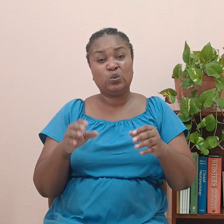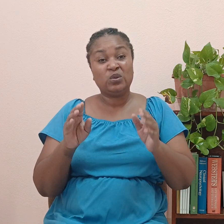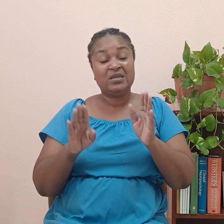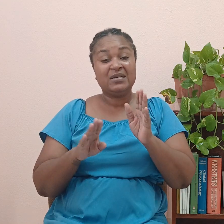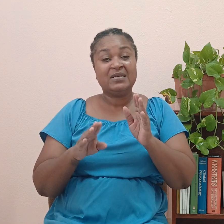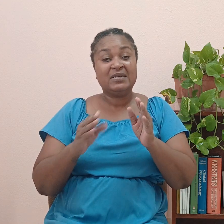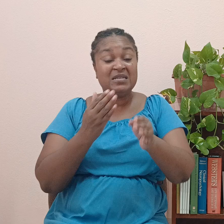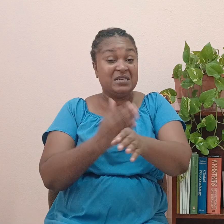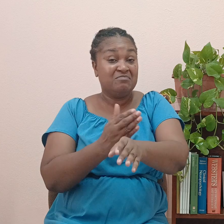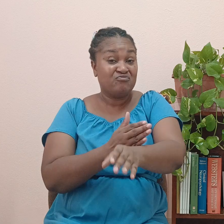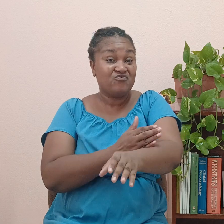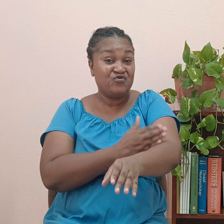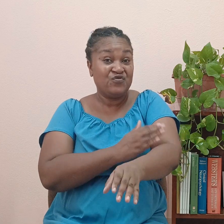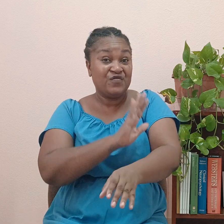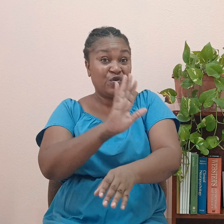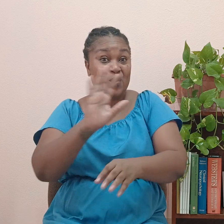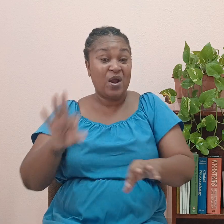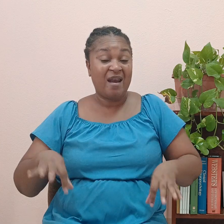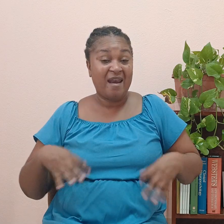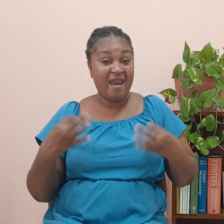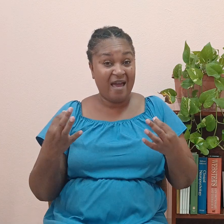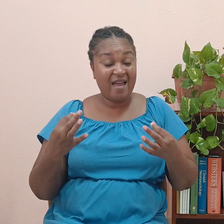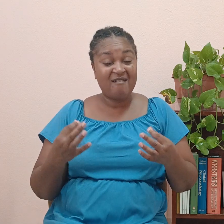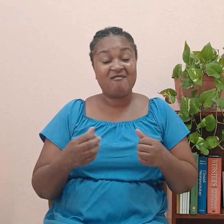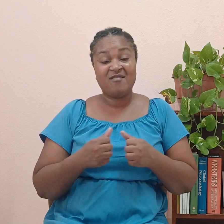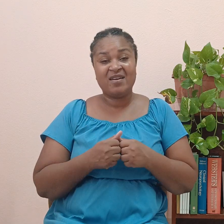in terms of each dimension of wellness.